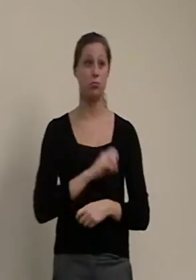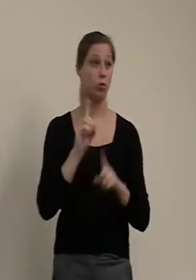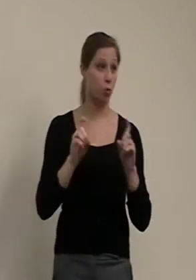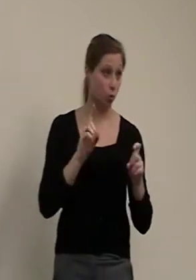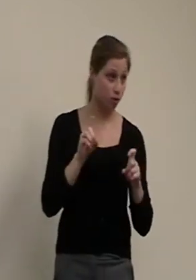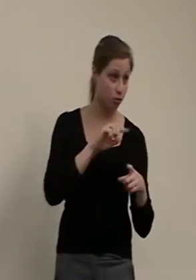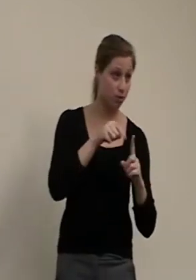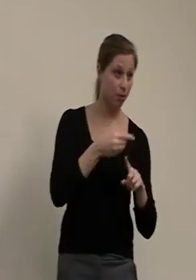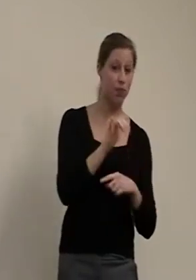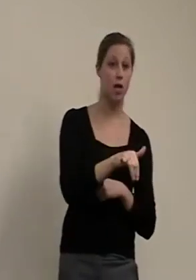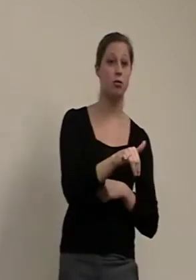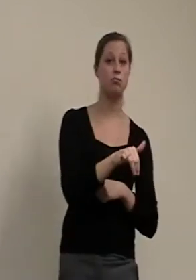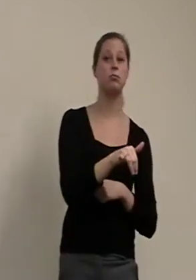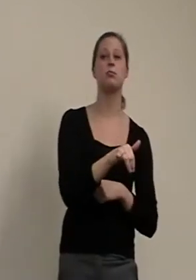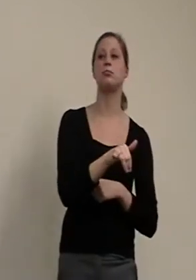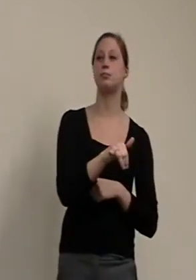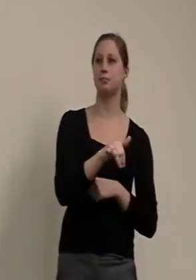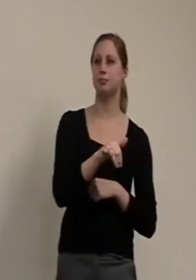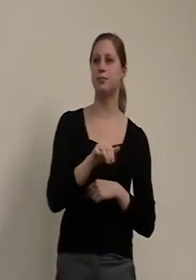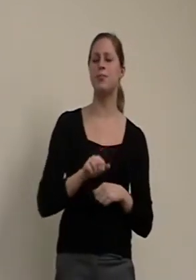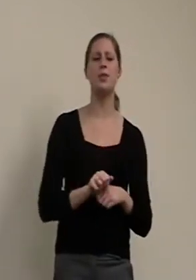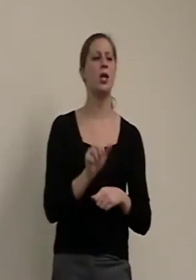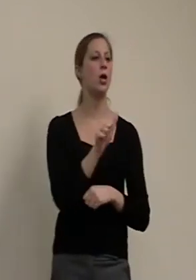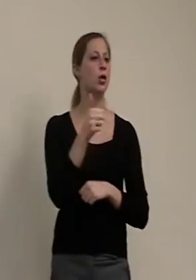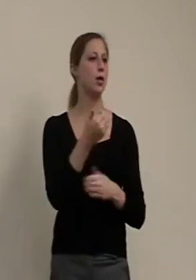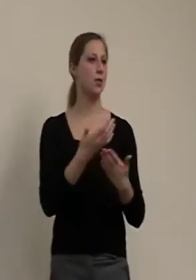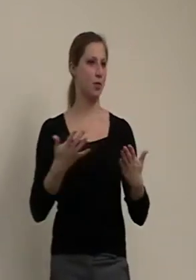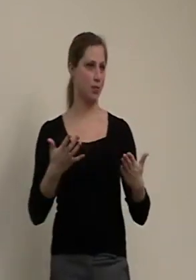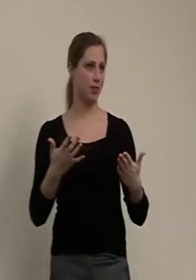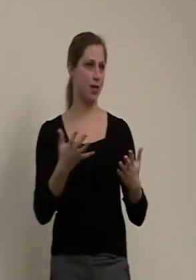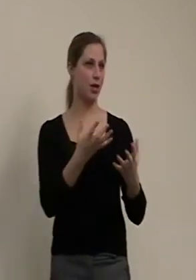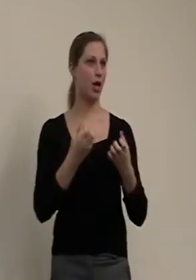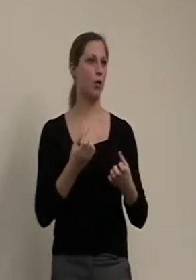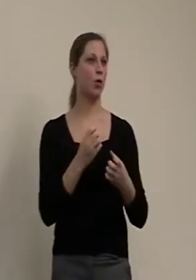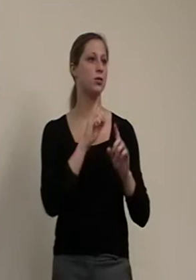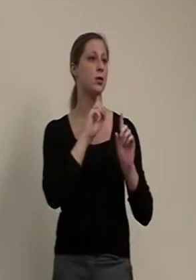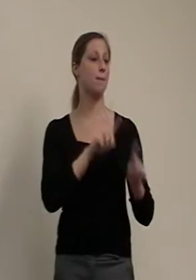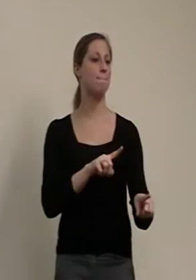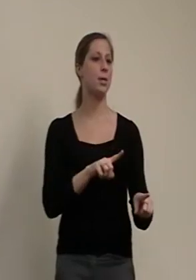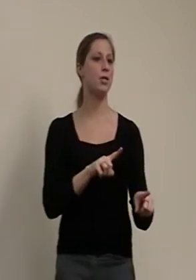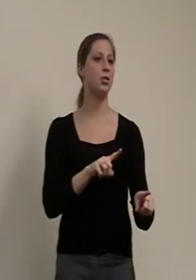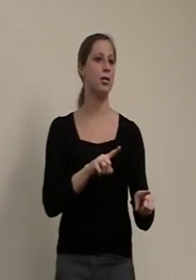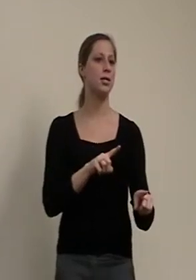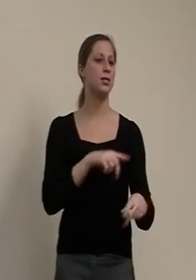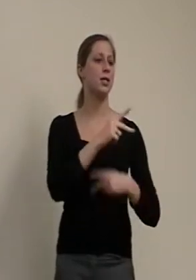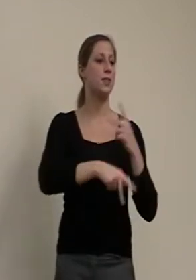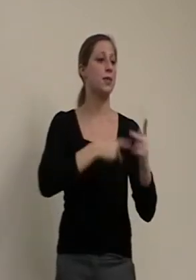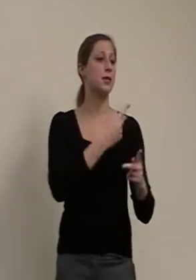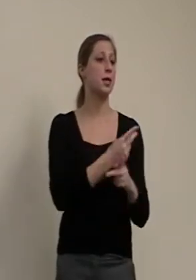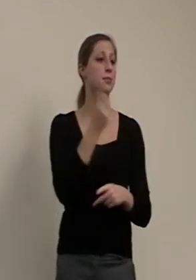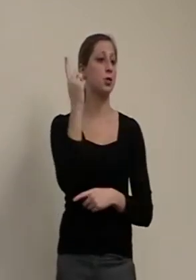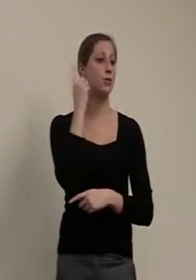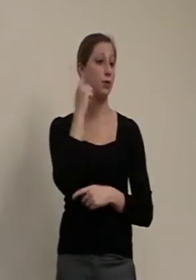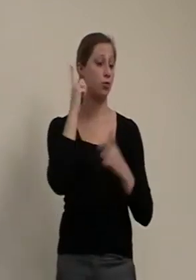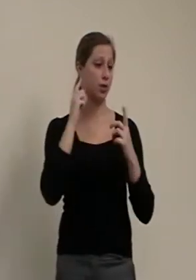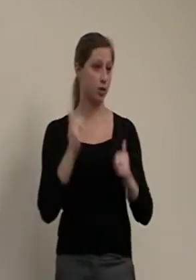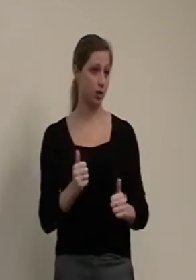One other thing I want to mention is the type of hearing loss that you have. So because you're having difficulty hearing with the headphones